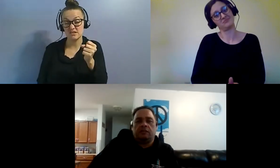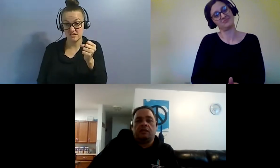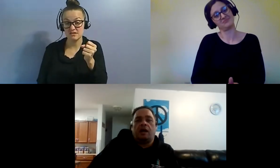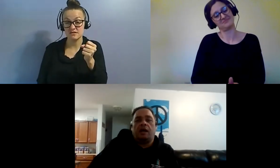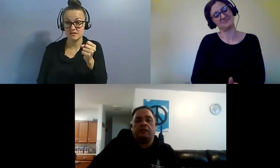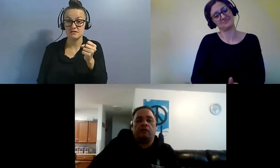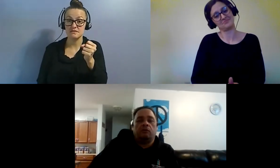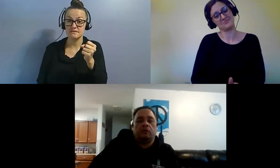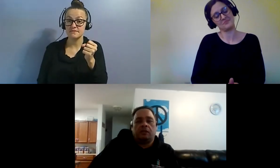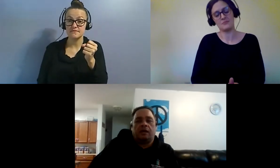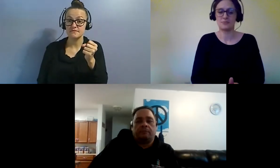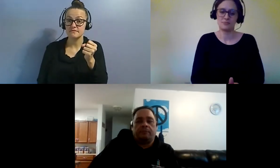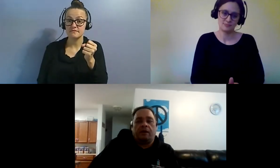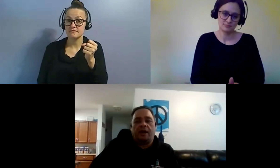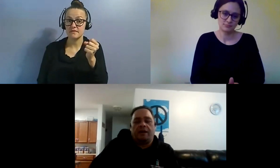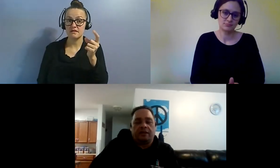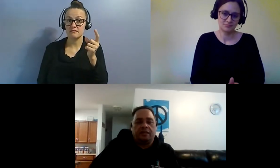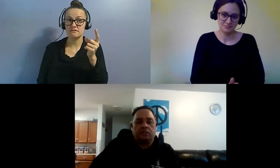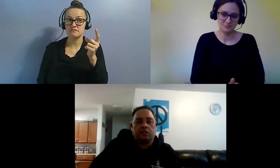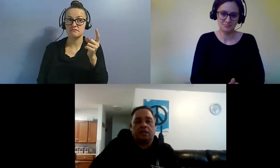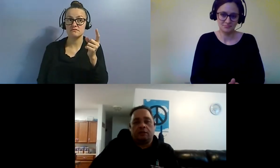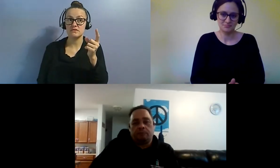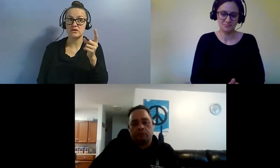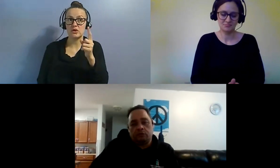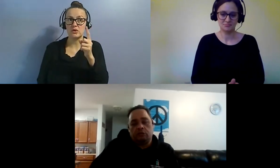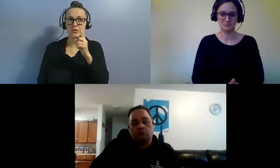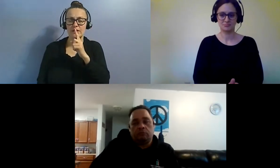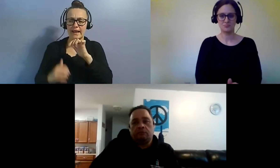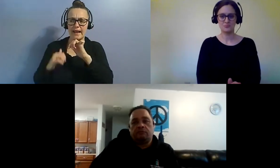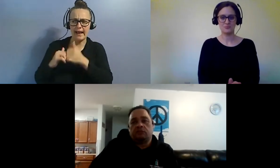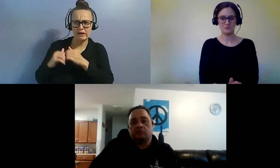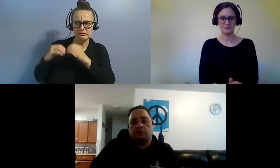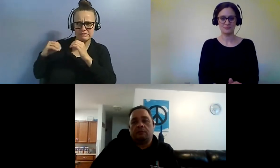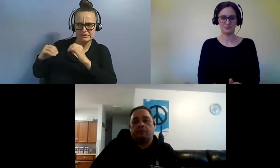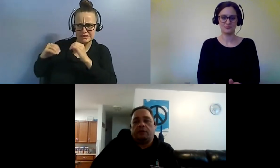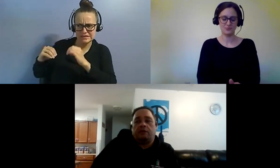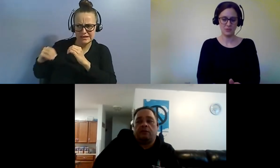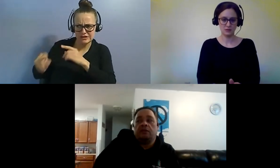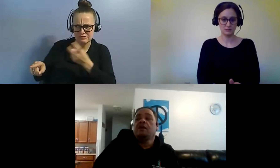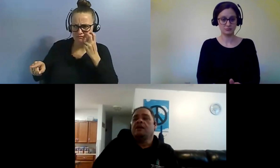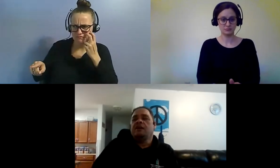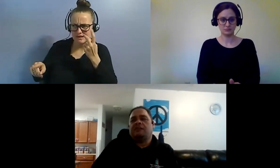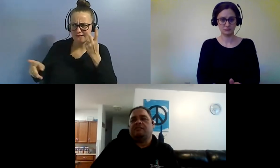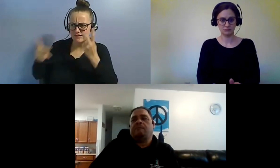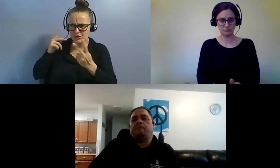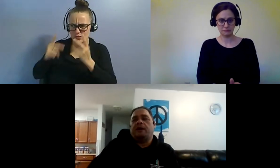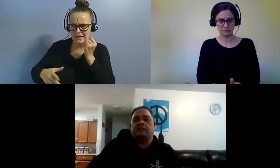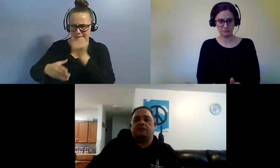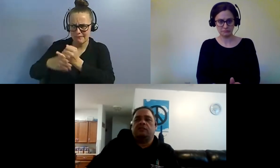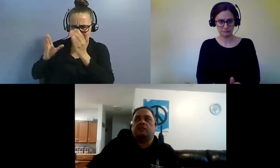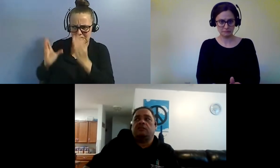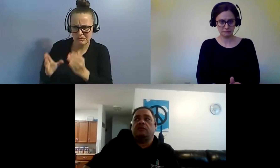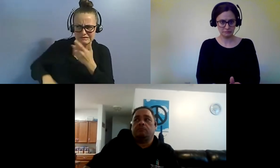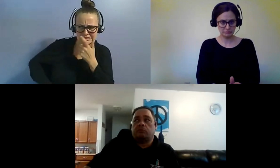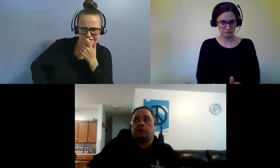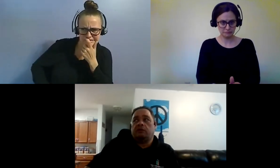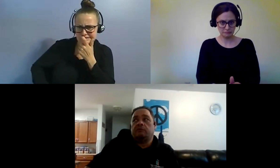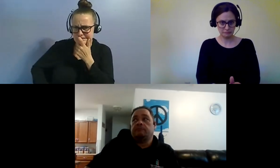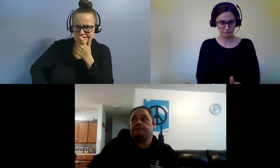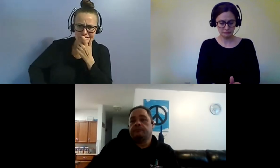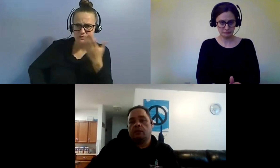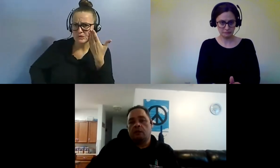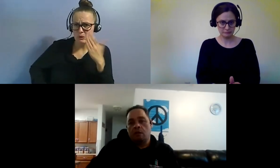they did not know a lot about how to educate a person who was visually impaired, except by teaching them